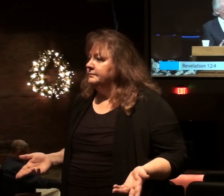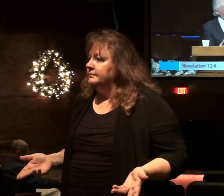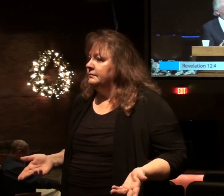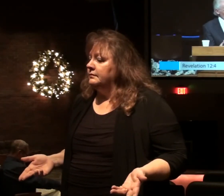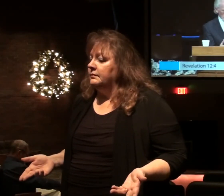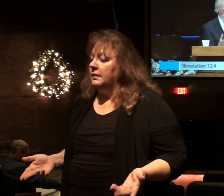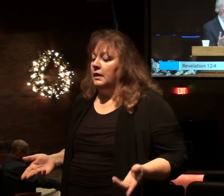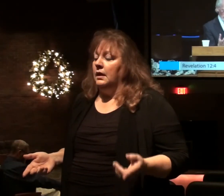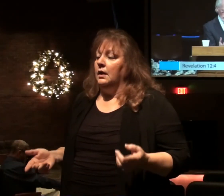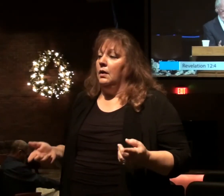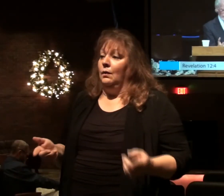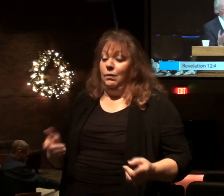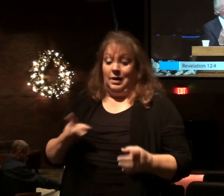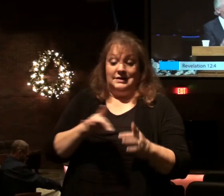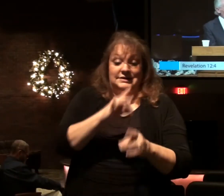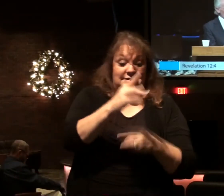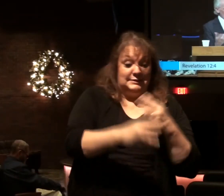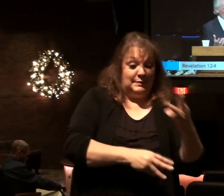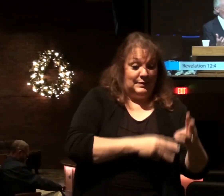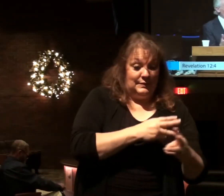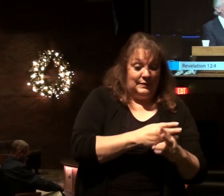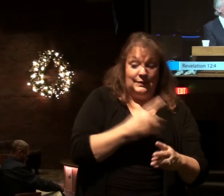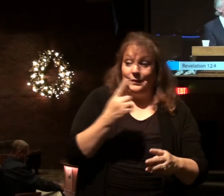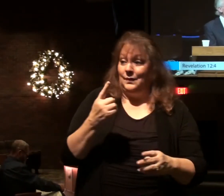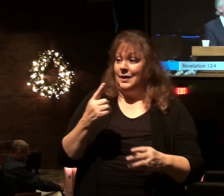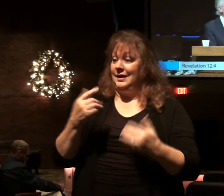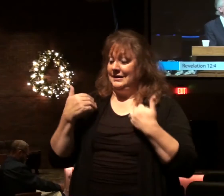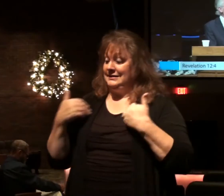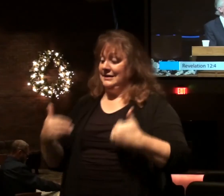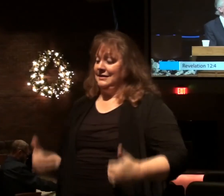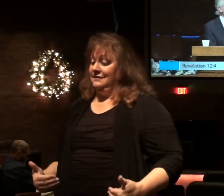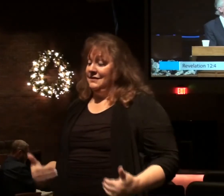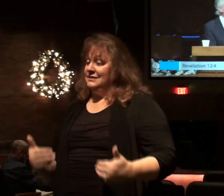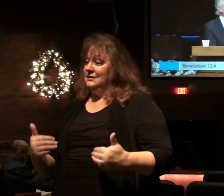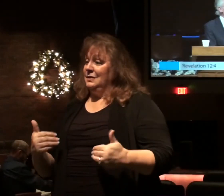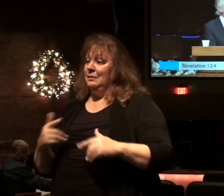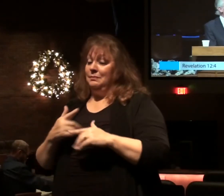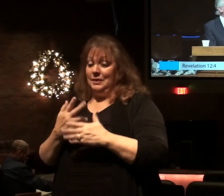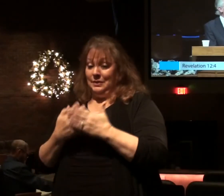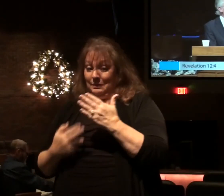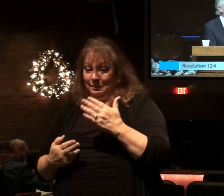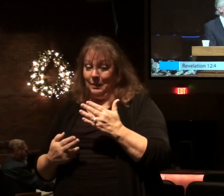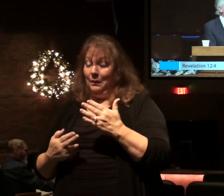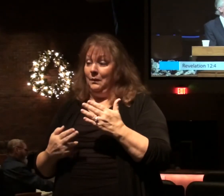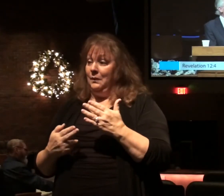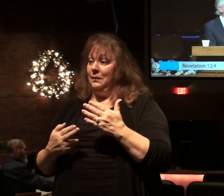One inhabiting the spirit world, one inhabiting the physical world, but they're both fallen beings.